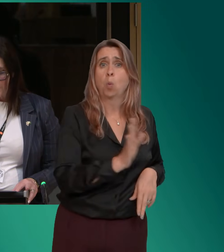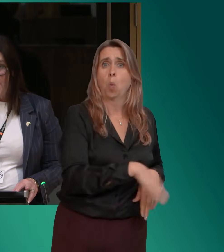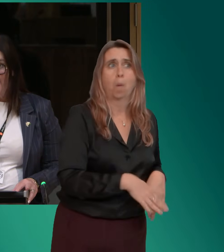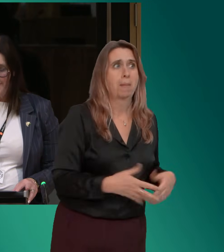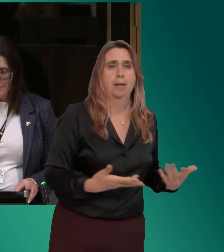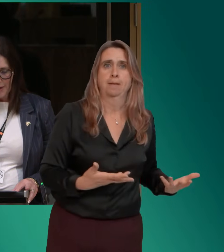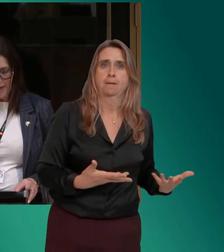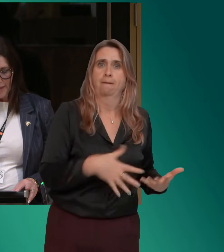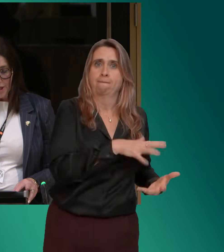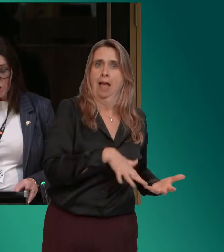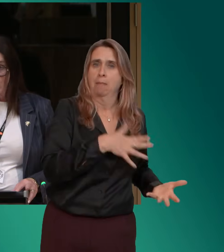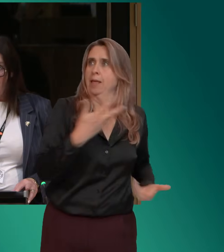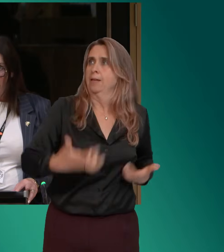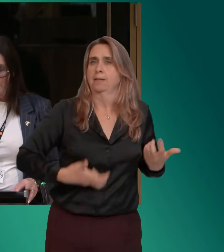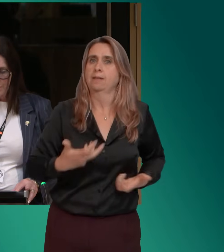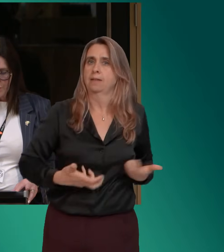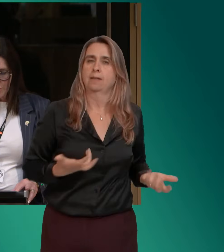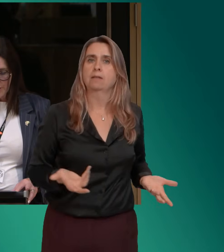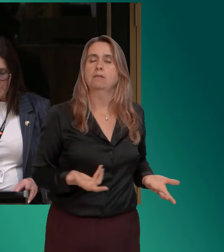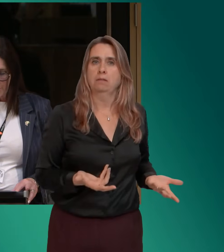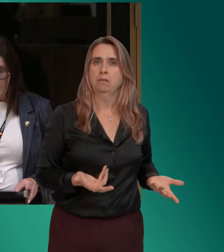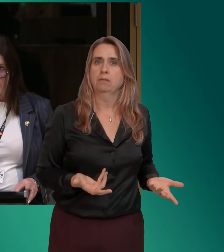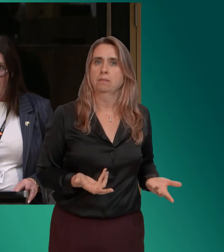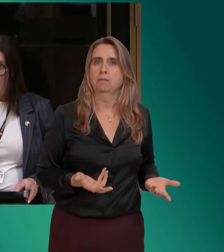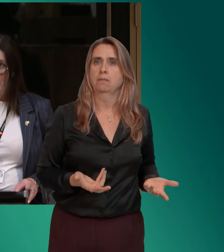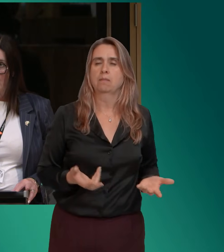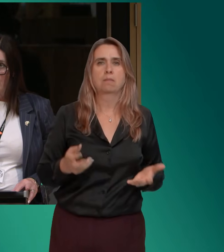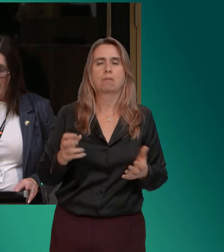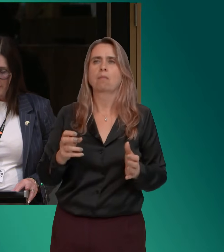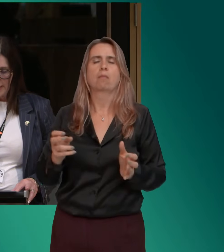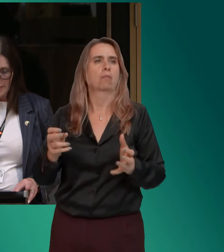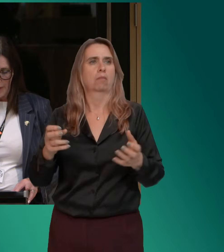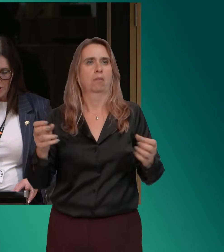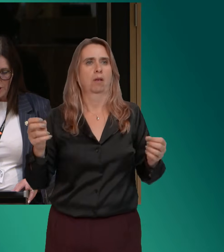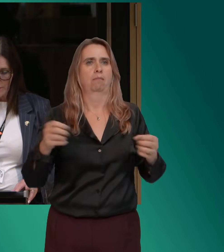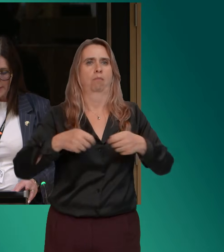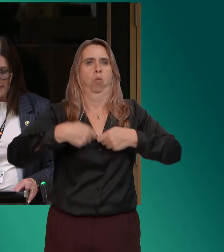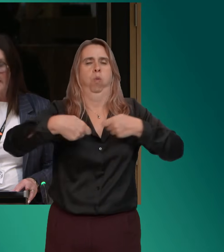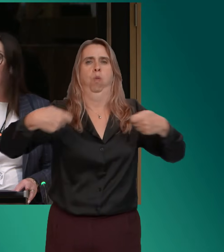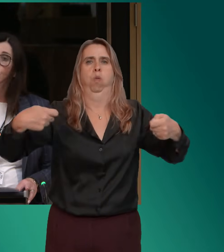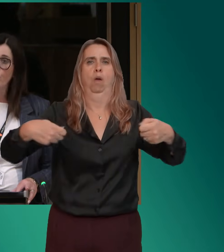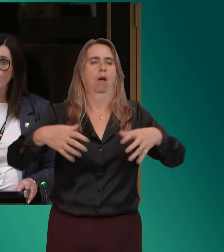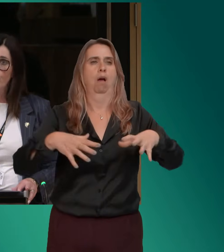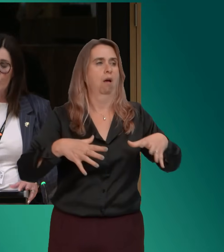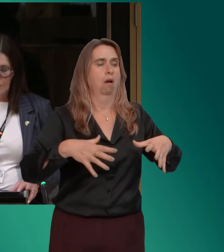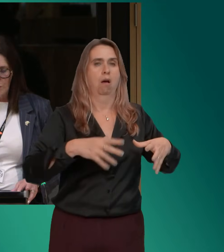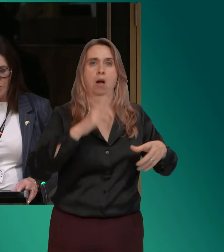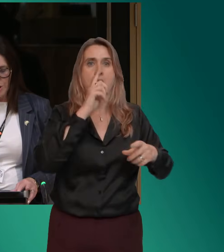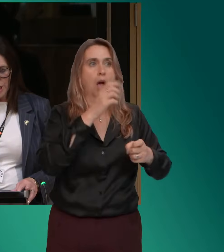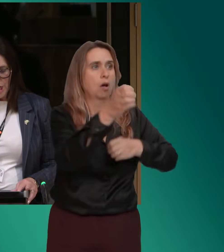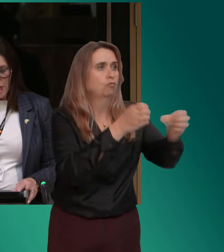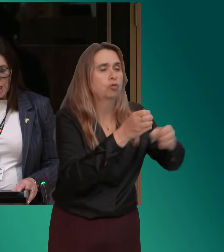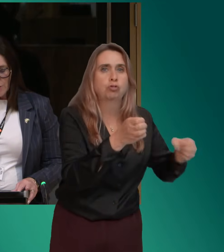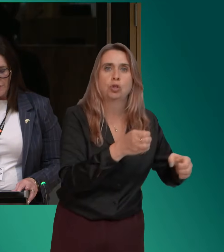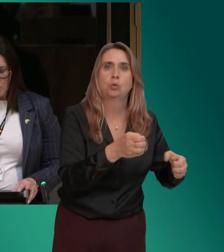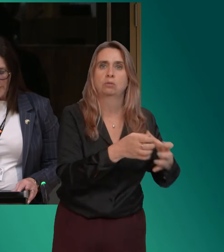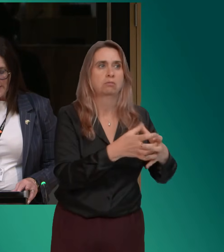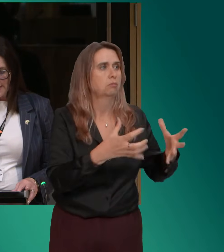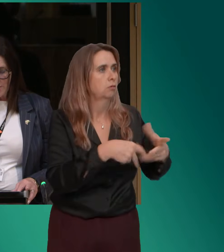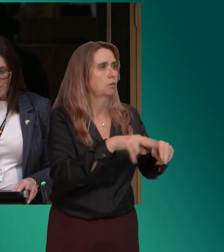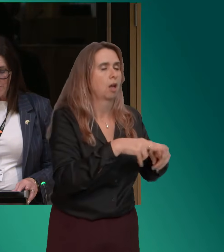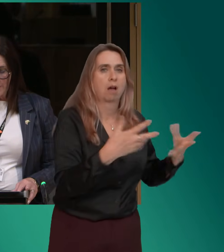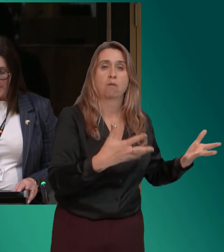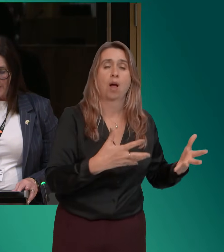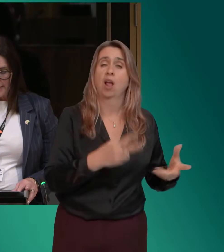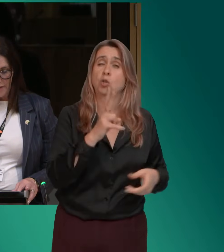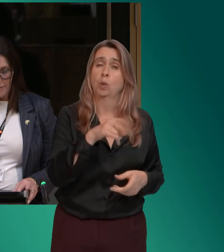West Wales handing back contracts, refusing referrals and shelving expansion because they cannot recruit the workforce. So after